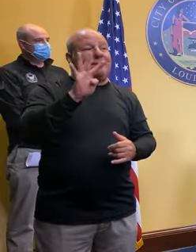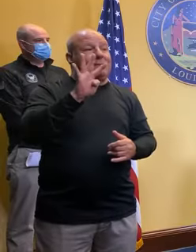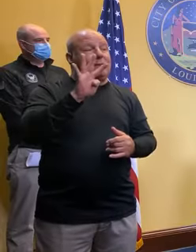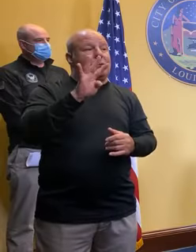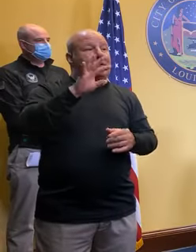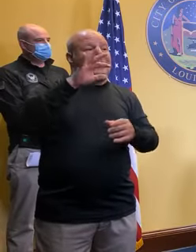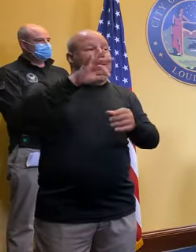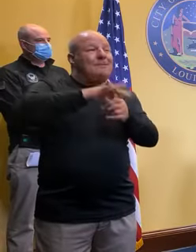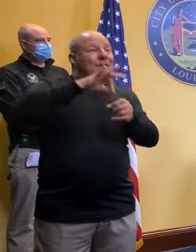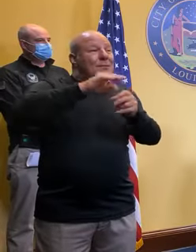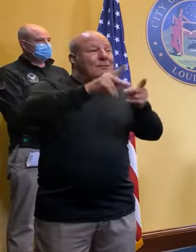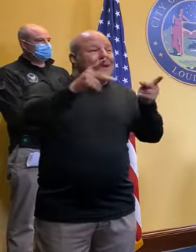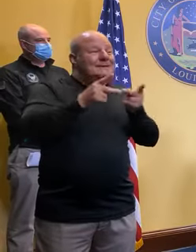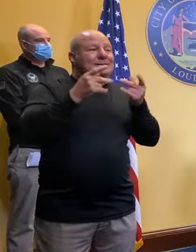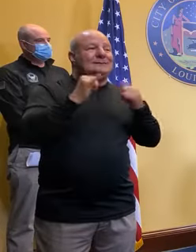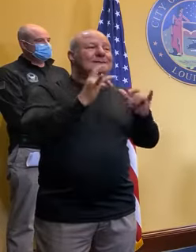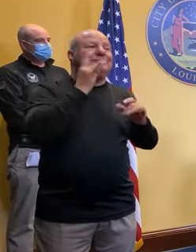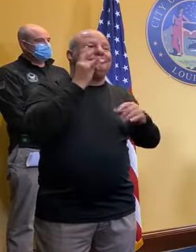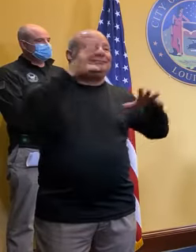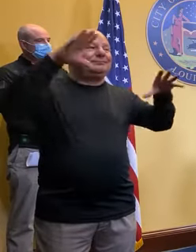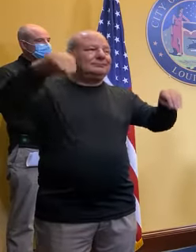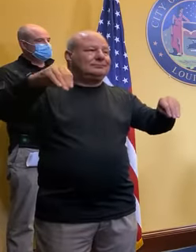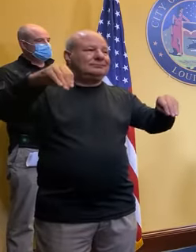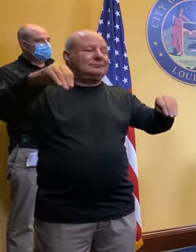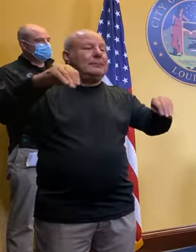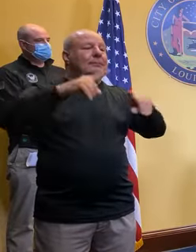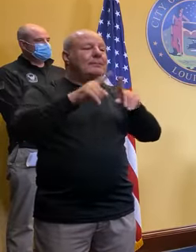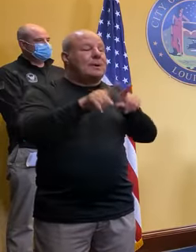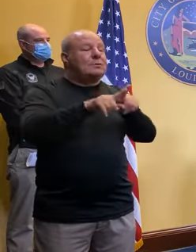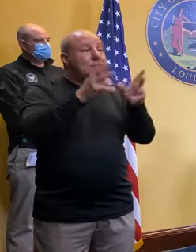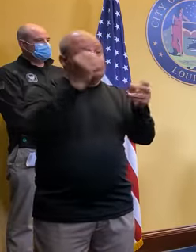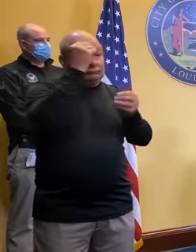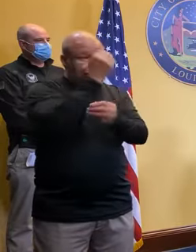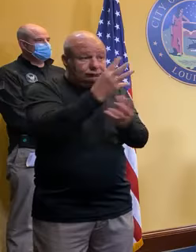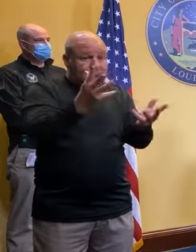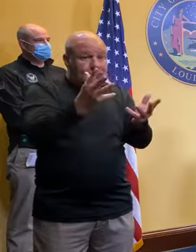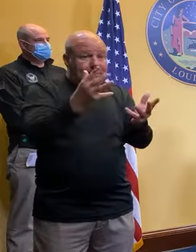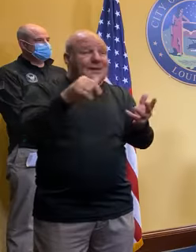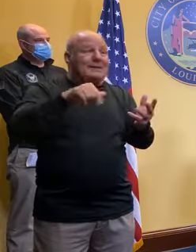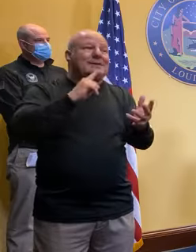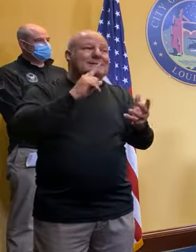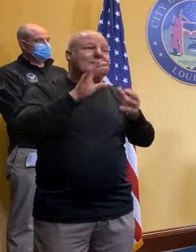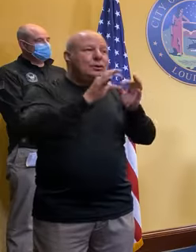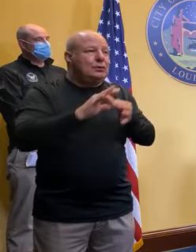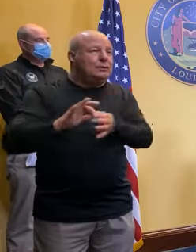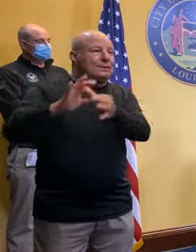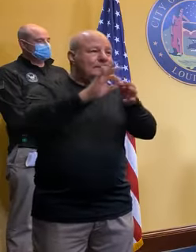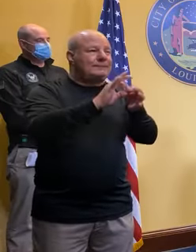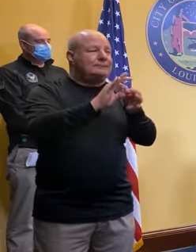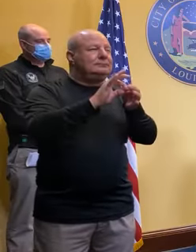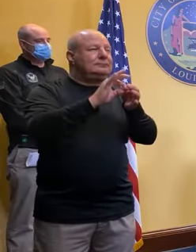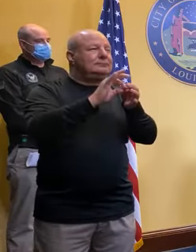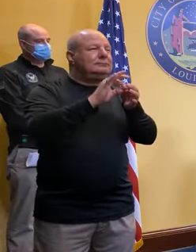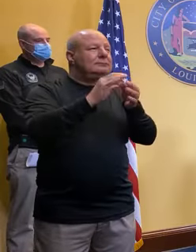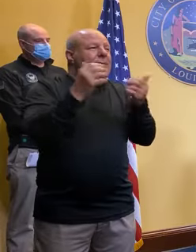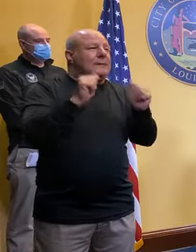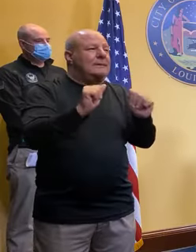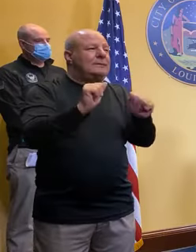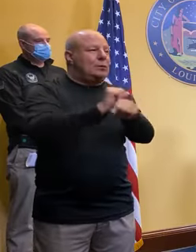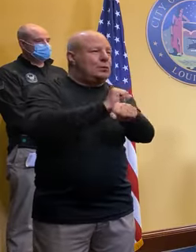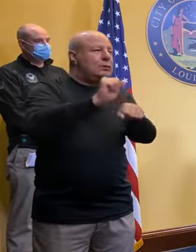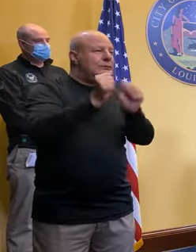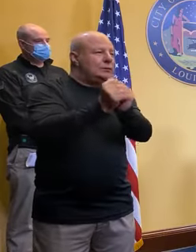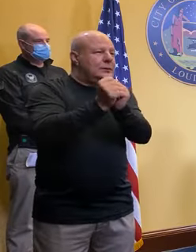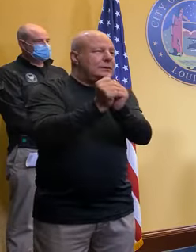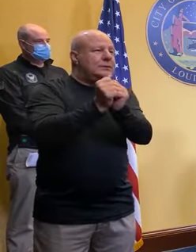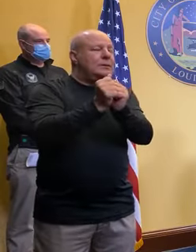are still without power, but I also want you to know that this is, again, a unified effort around this issue